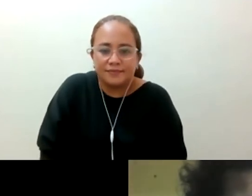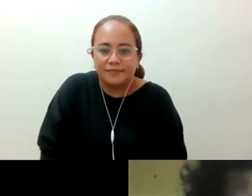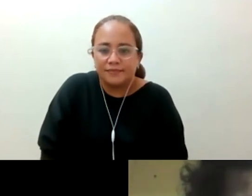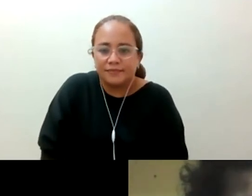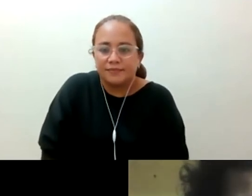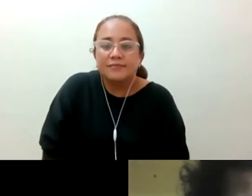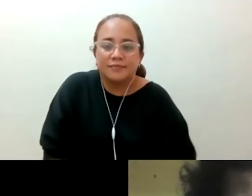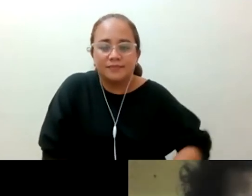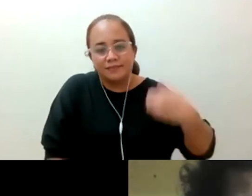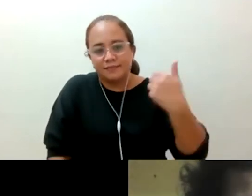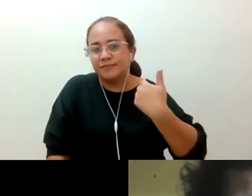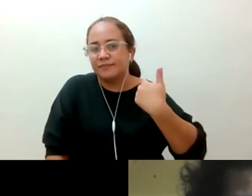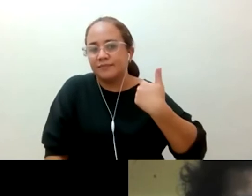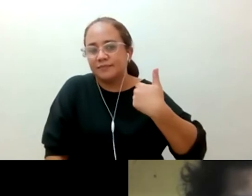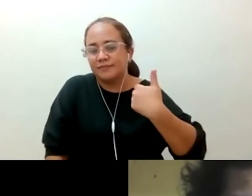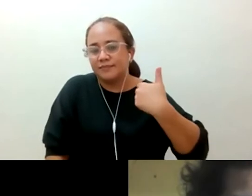Okay.